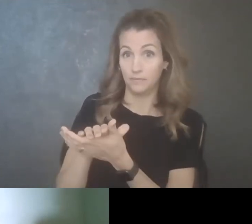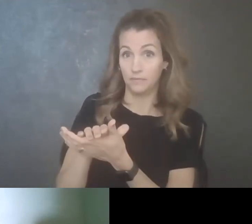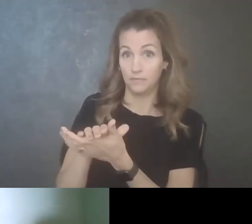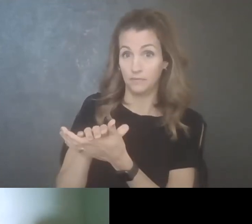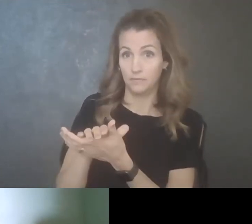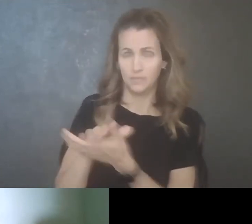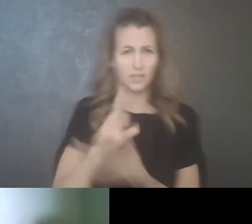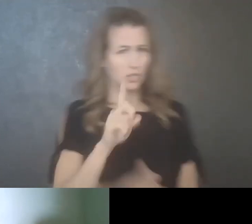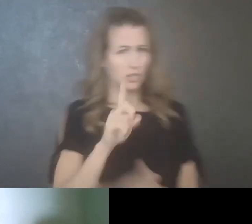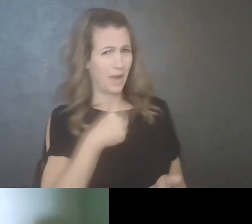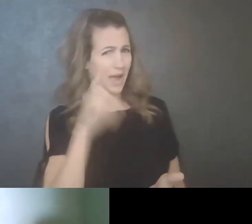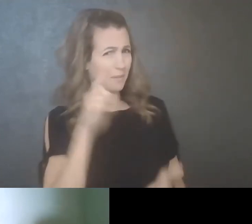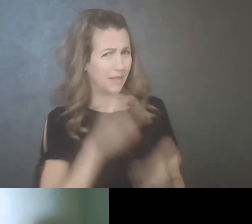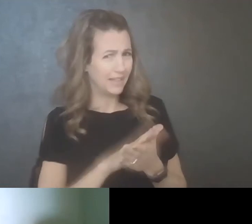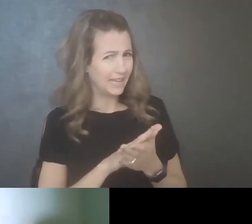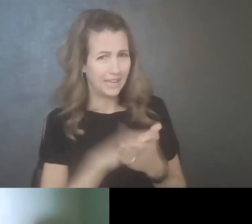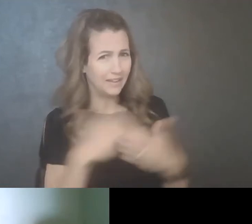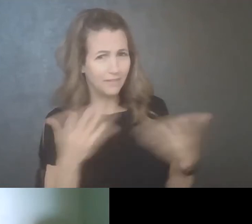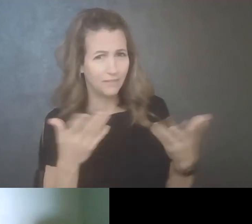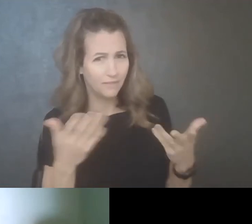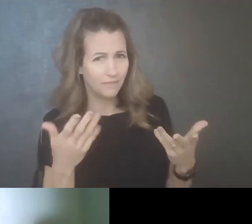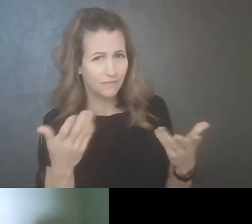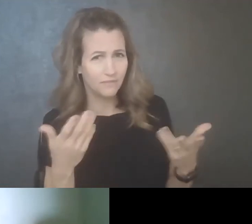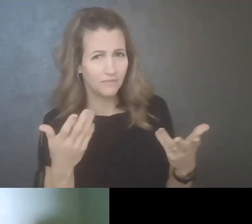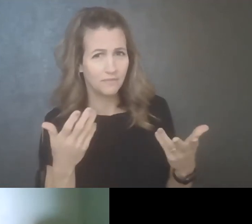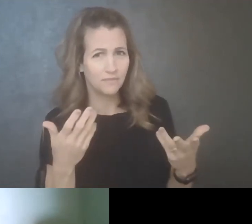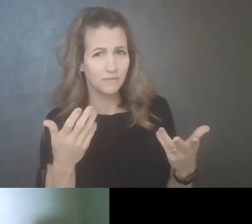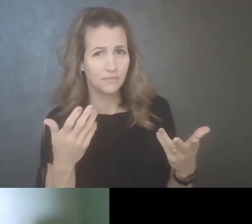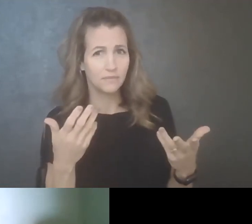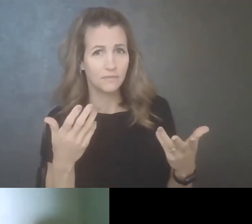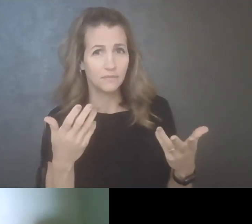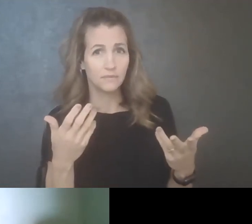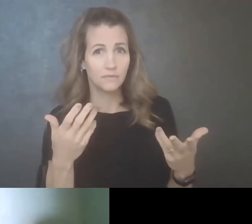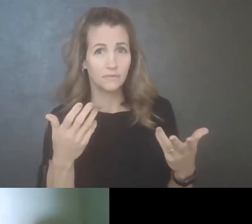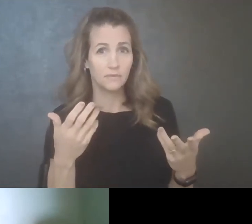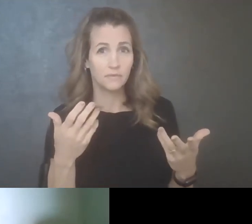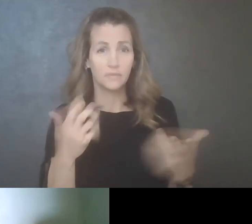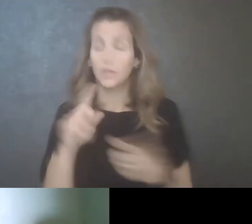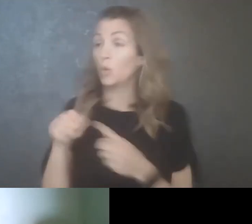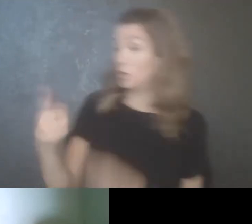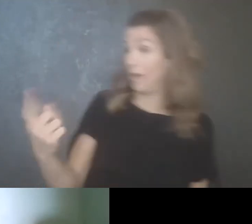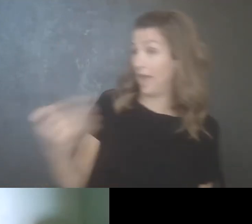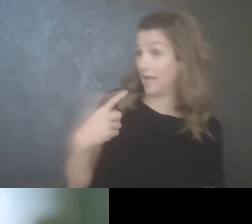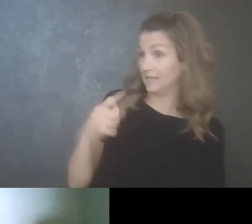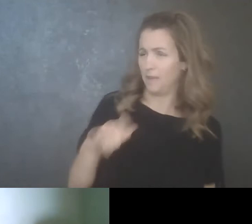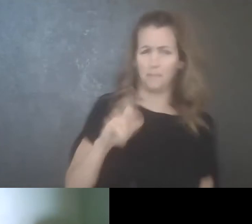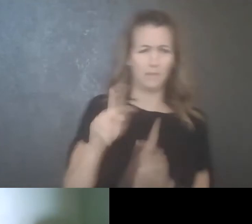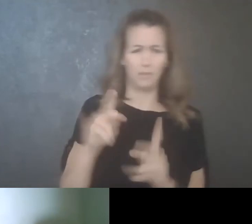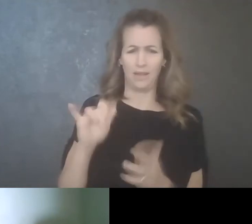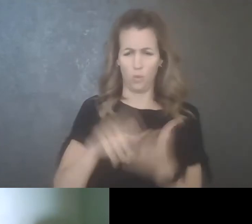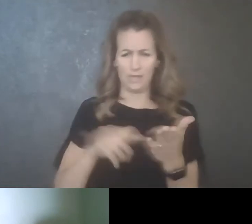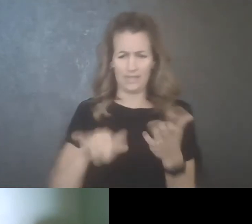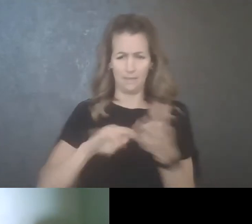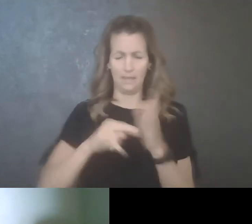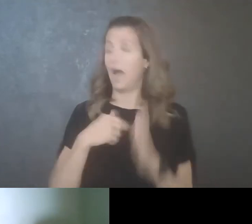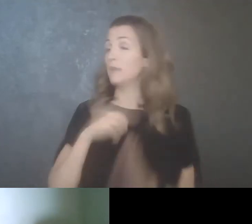Do I believe at all? That's when you ask that question, people are, what does that mean? I'm just going to put it out there.